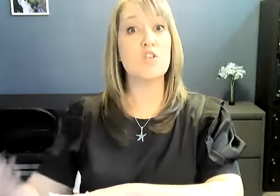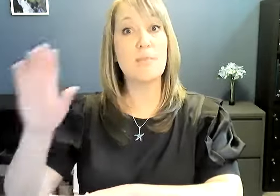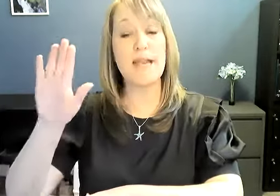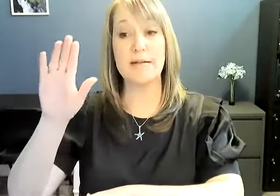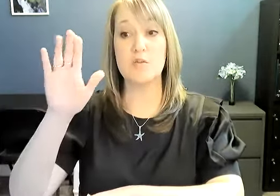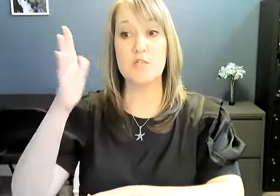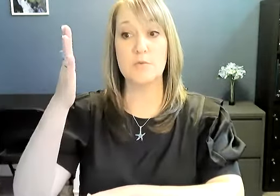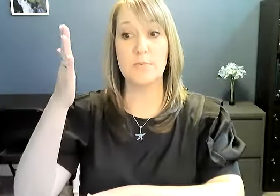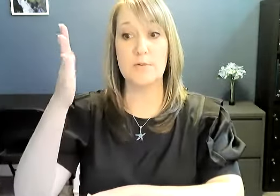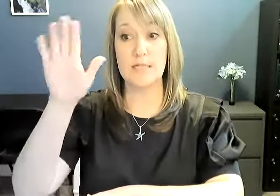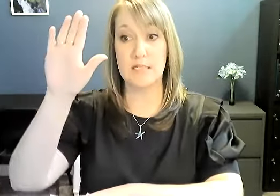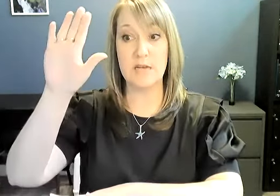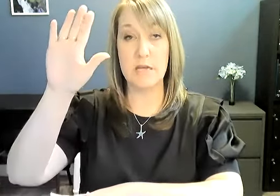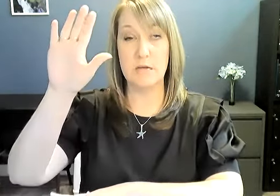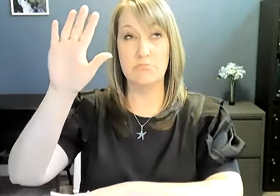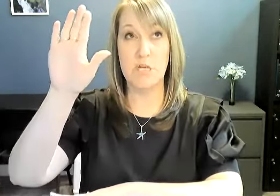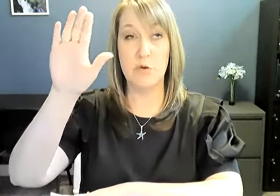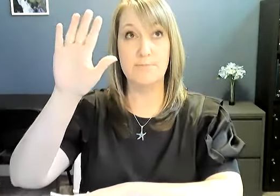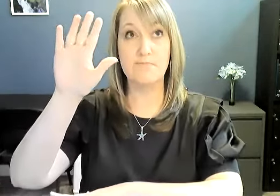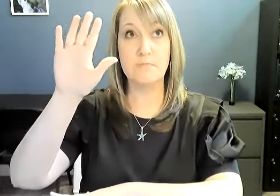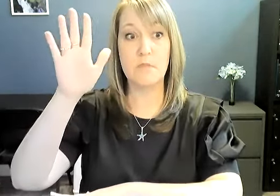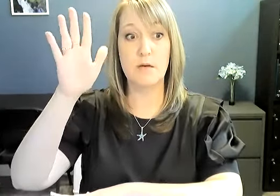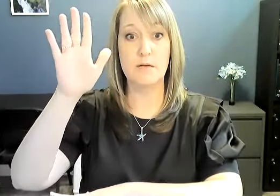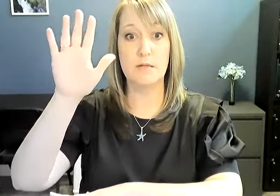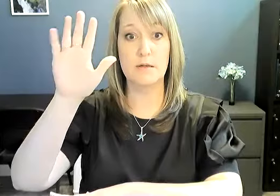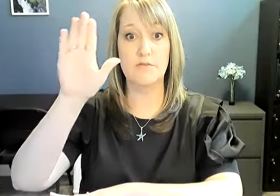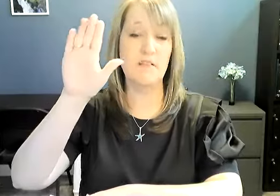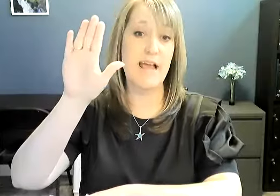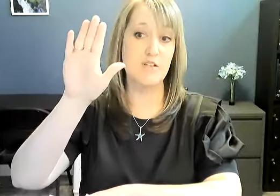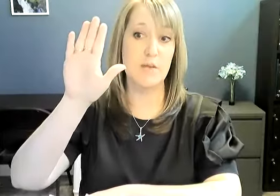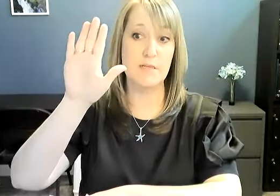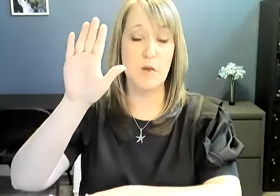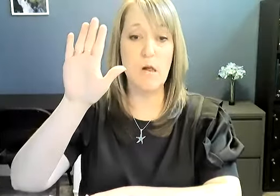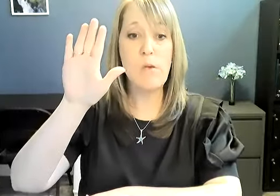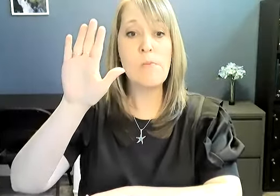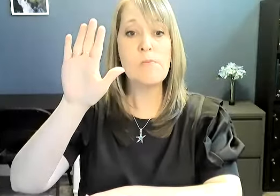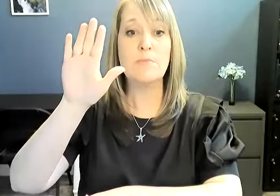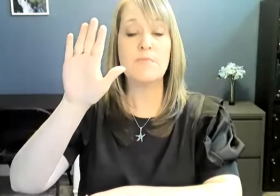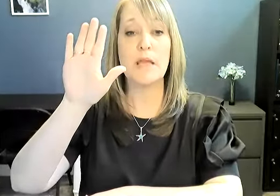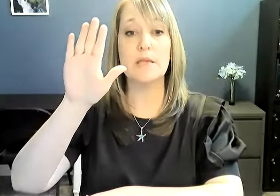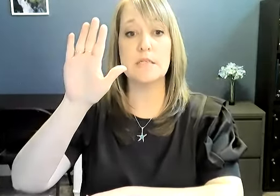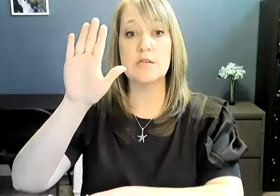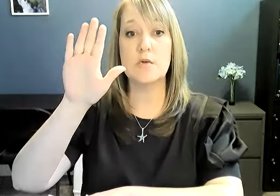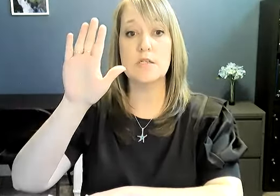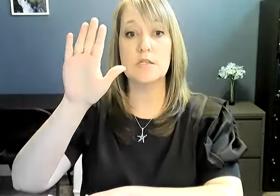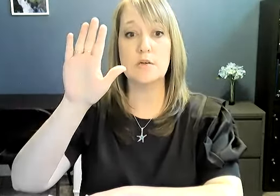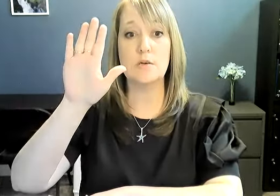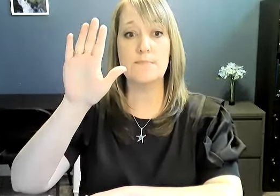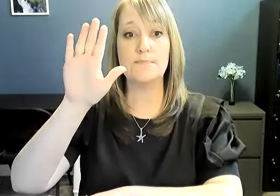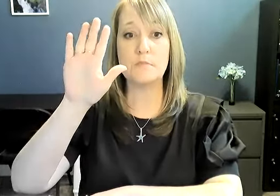dominant hand is going to represent. It's going to be, a flat hand shape as well, and it's going to